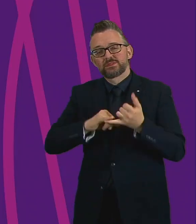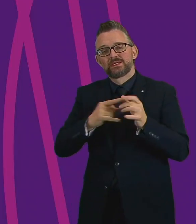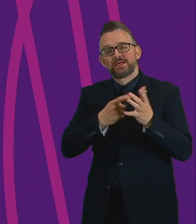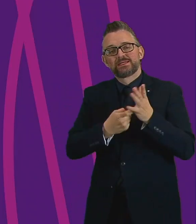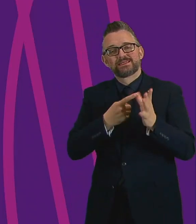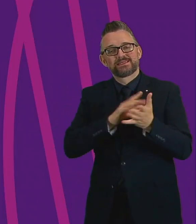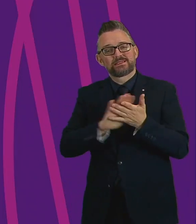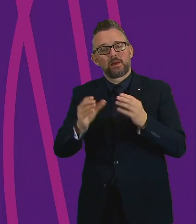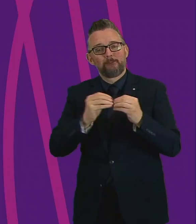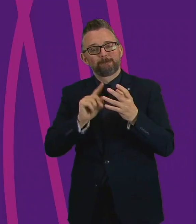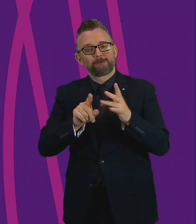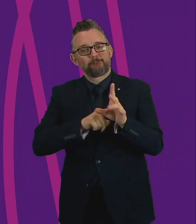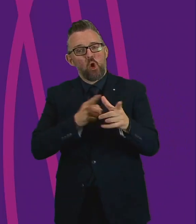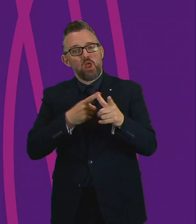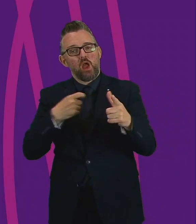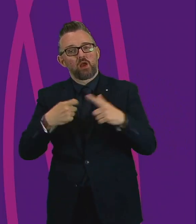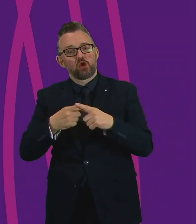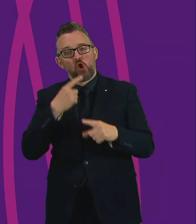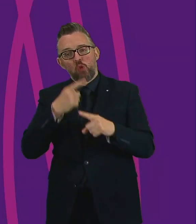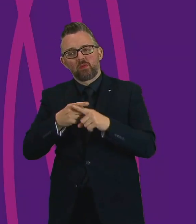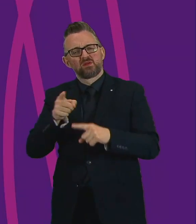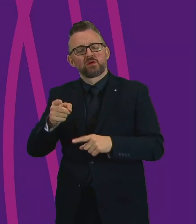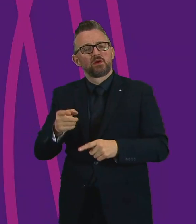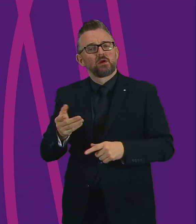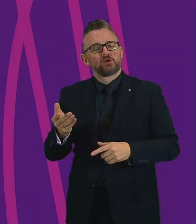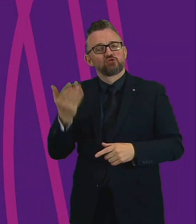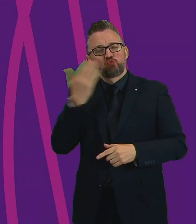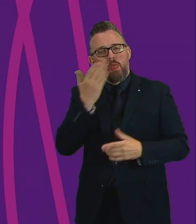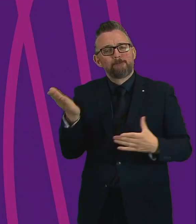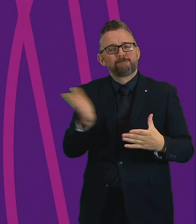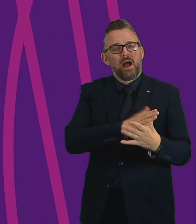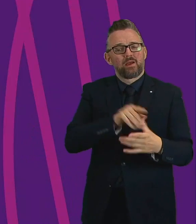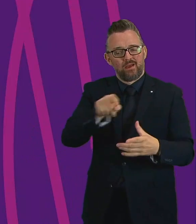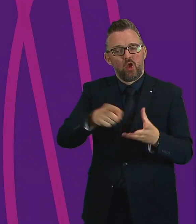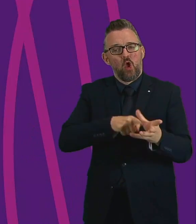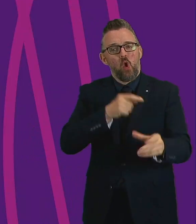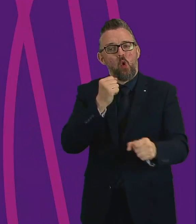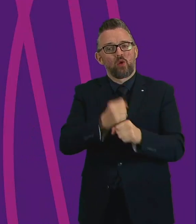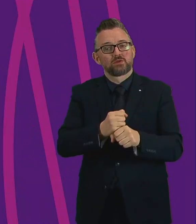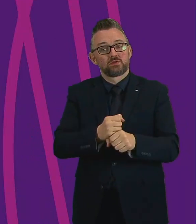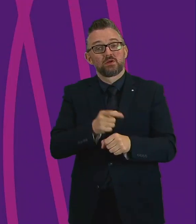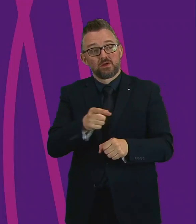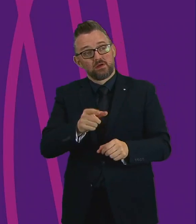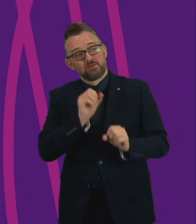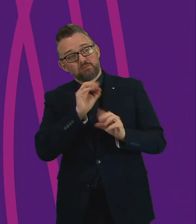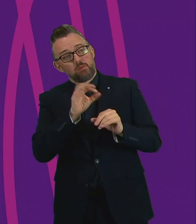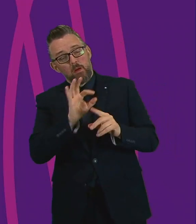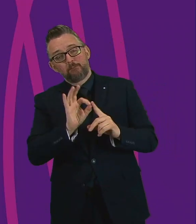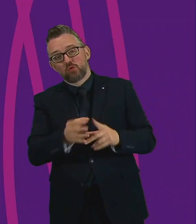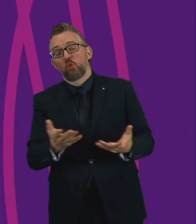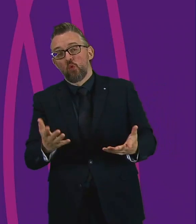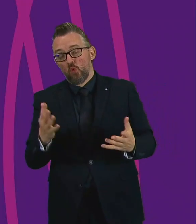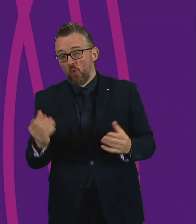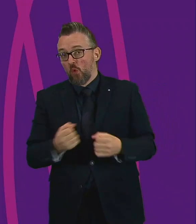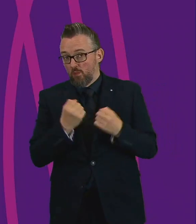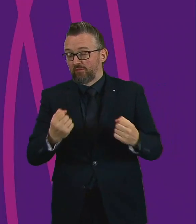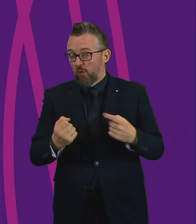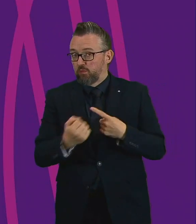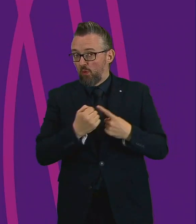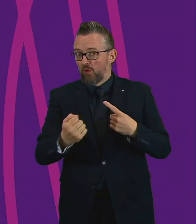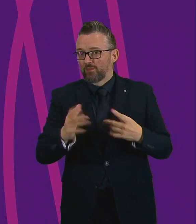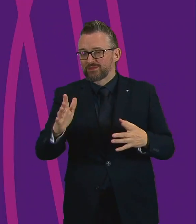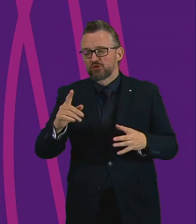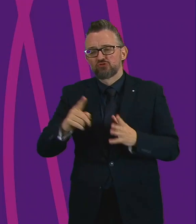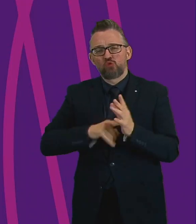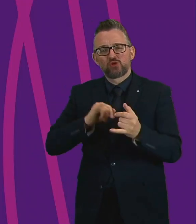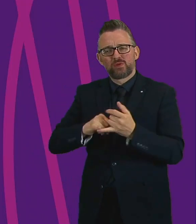talked about the return to schooling in August, and I thought she made some particularly powerful points. But I was disappointed with